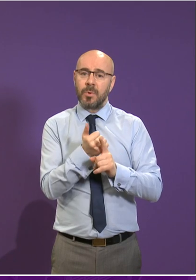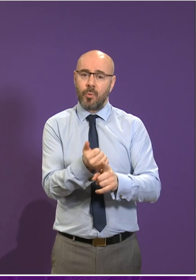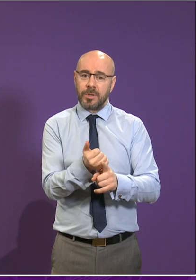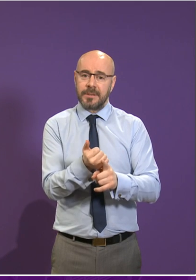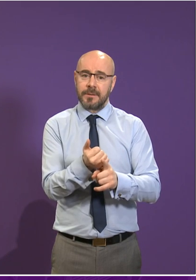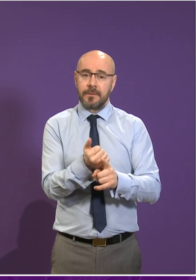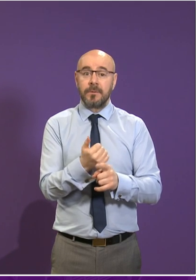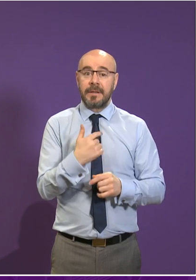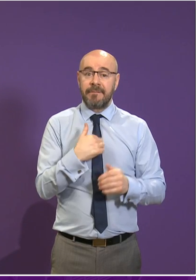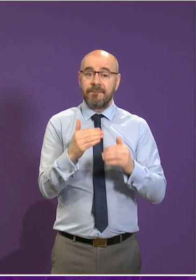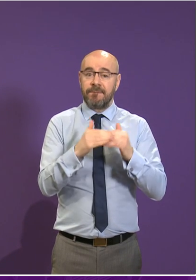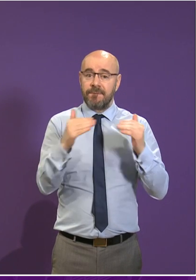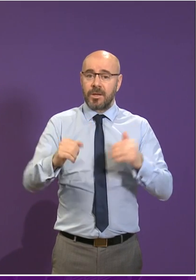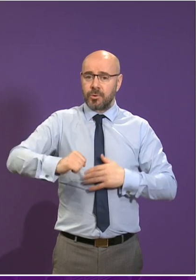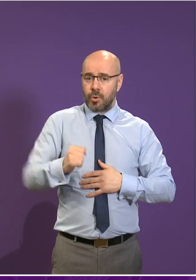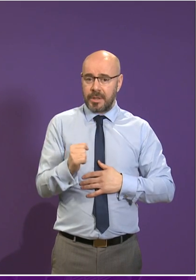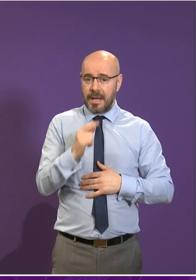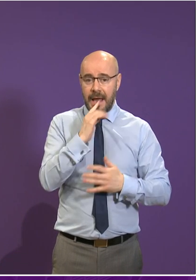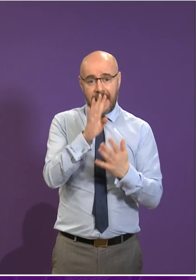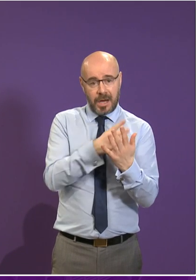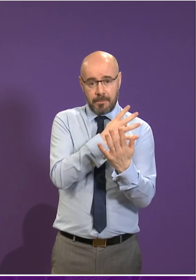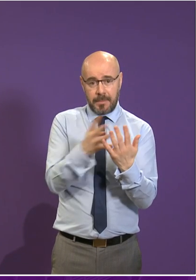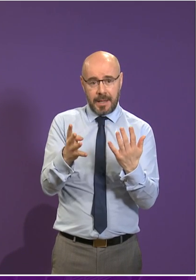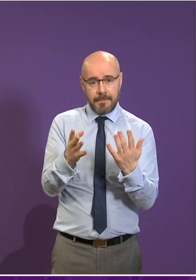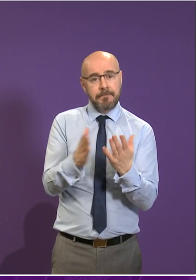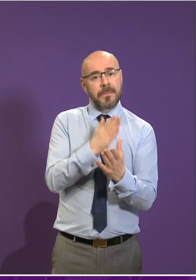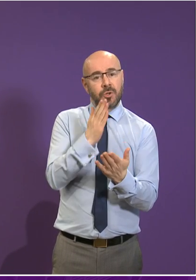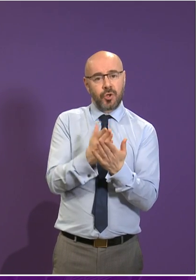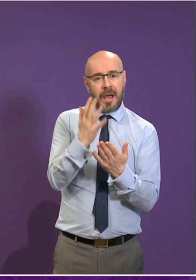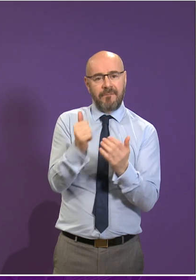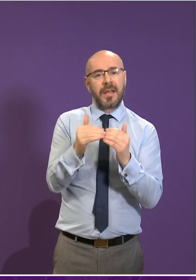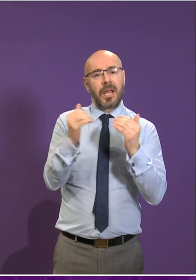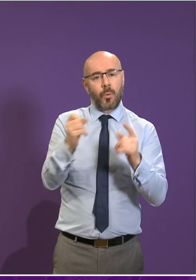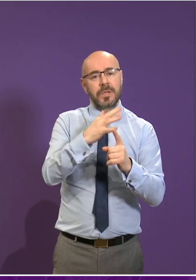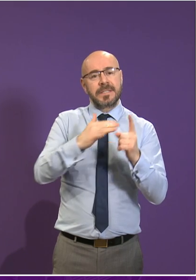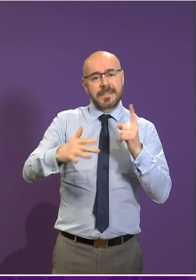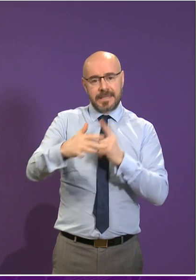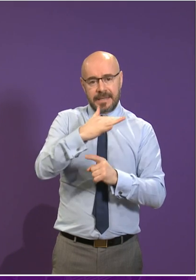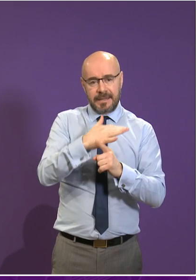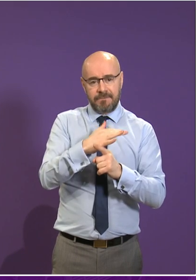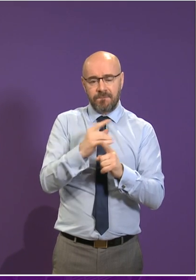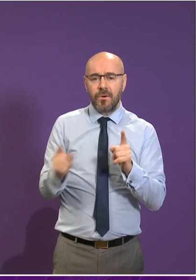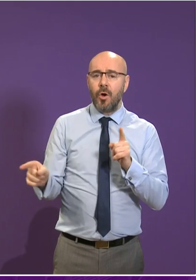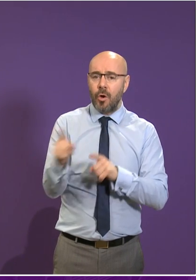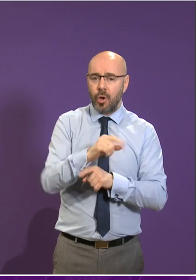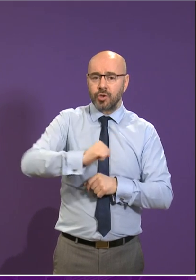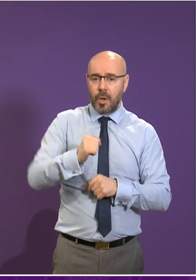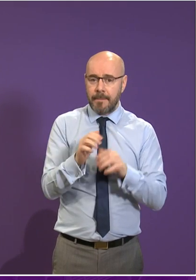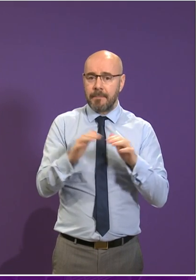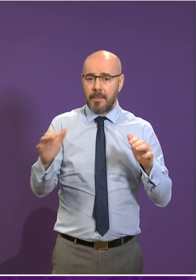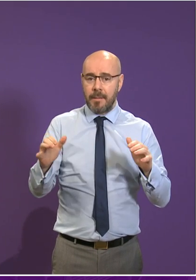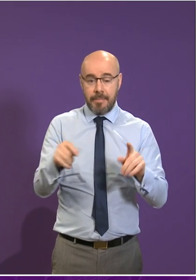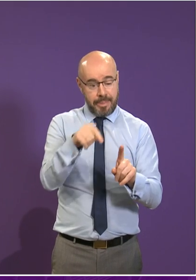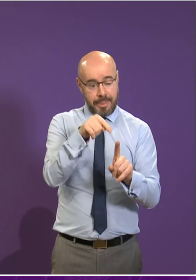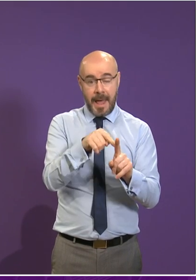Fairer Scotland Action Plan will also work to ensure a fair and more equal society for all of Scotland's people. At the heart of that plan